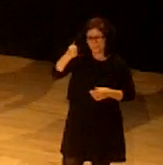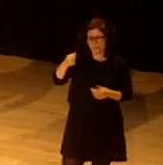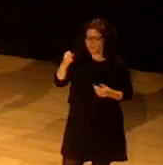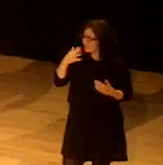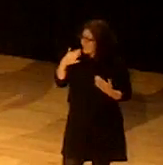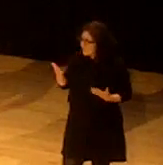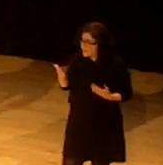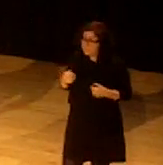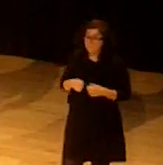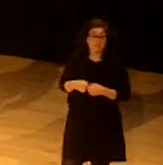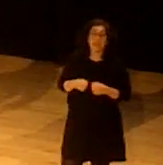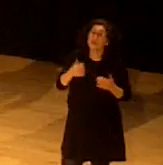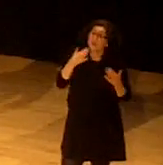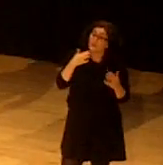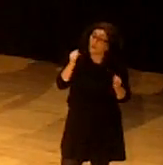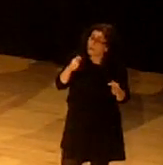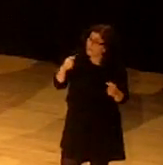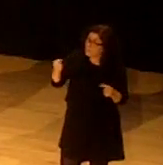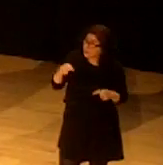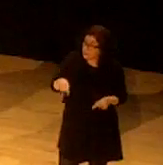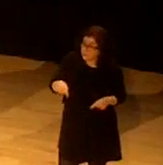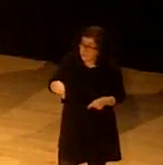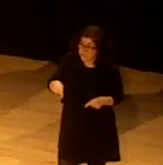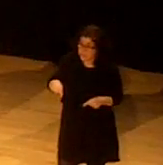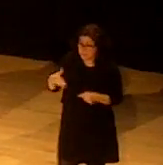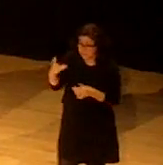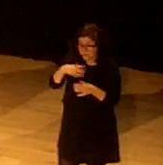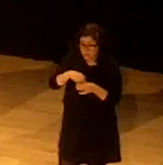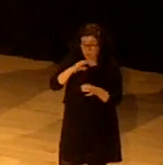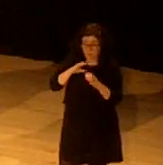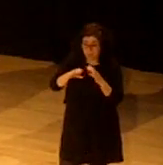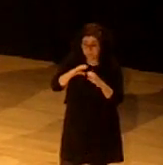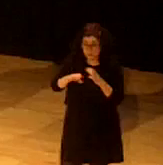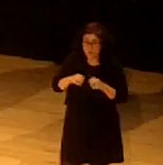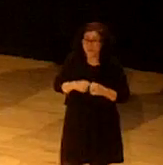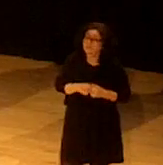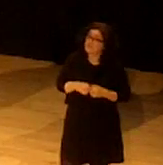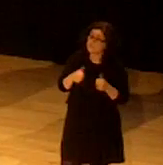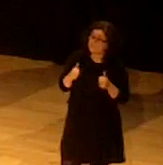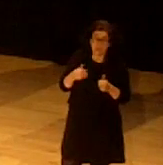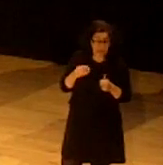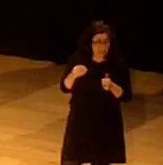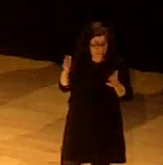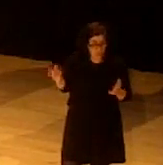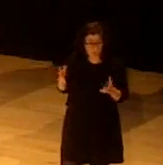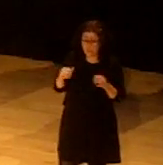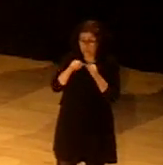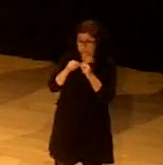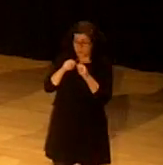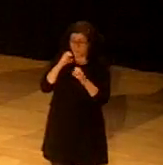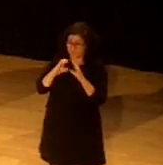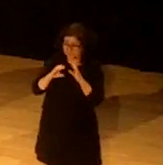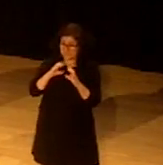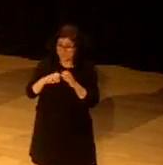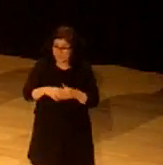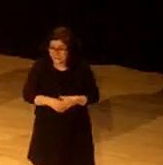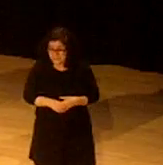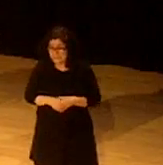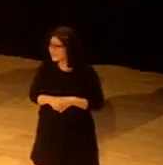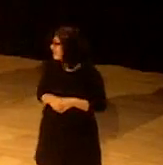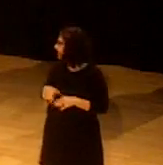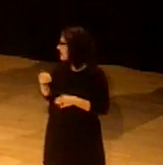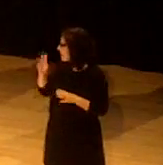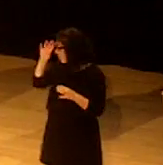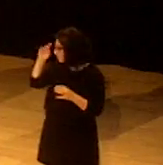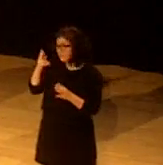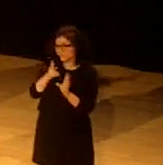thank you. I want to thank you all for being a part of this conversation, and also urge you to continue it, and I hope you'll also